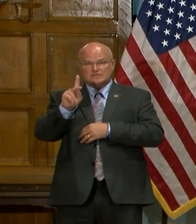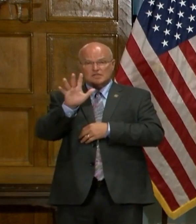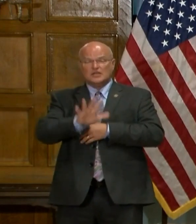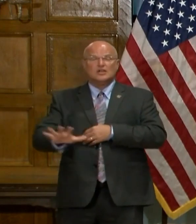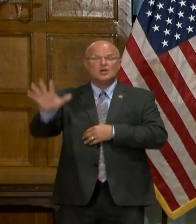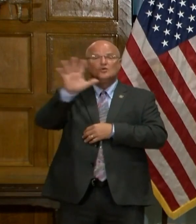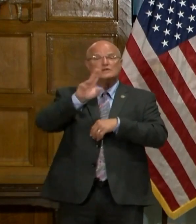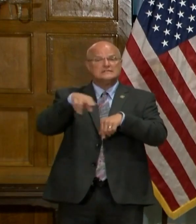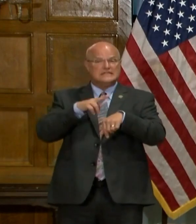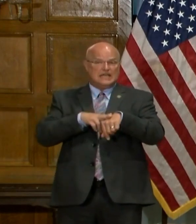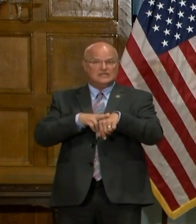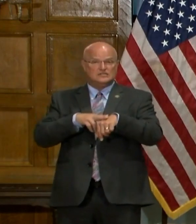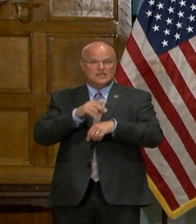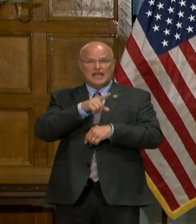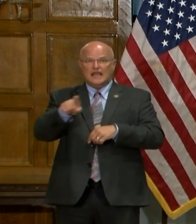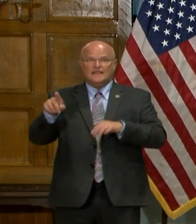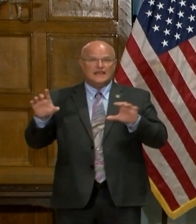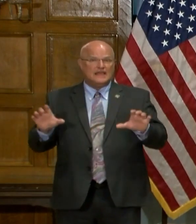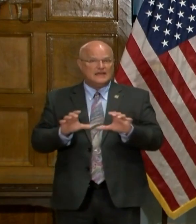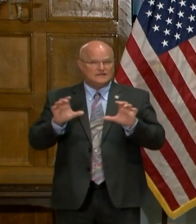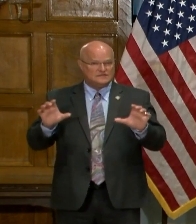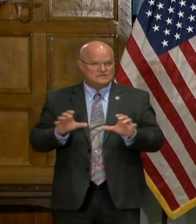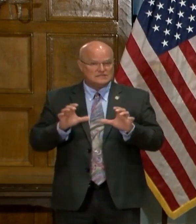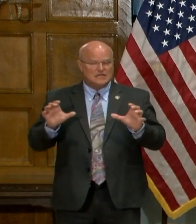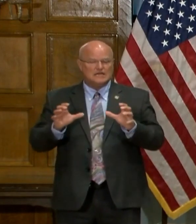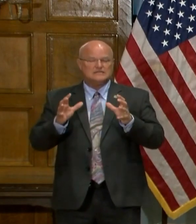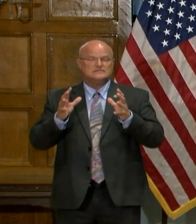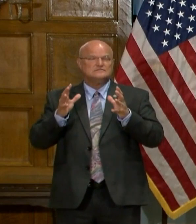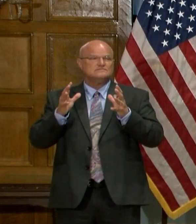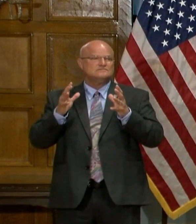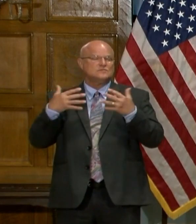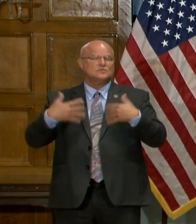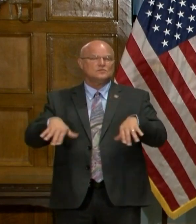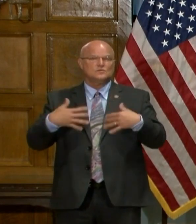nation. And they have gone to very